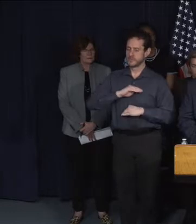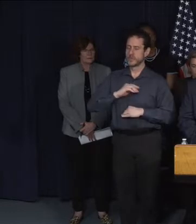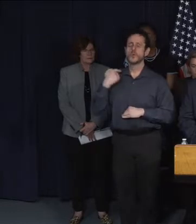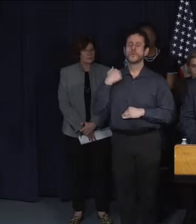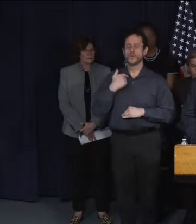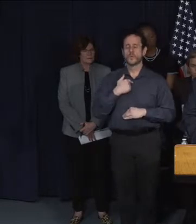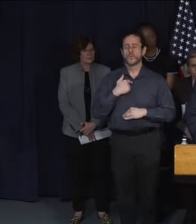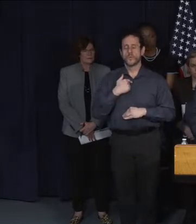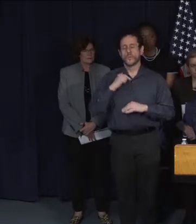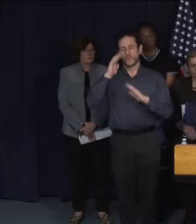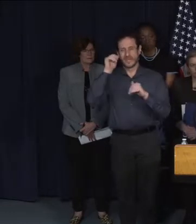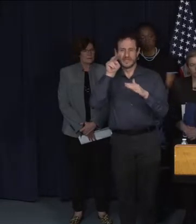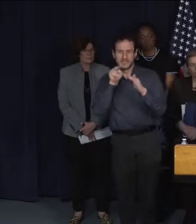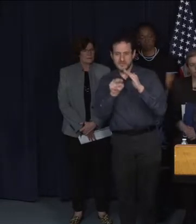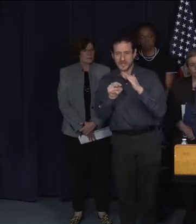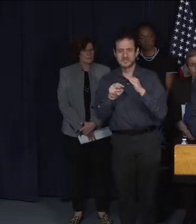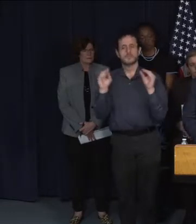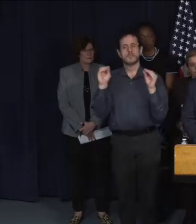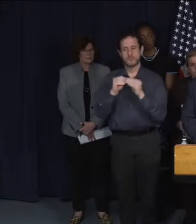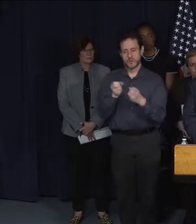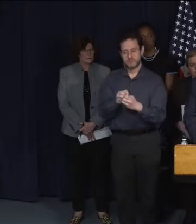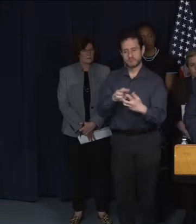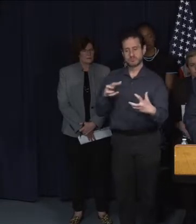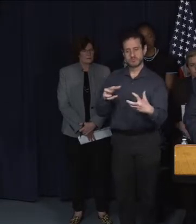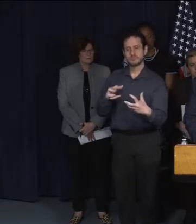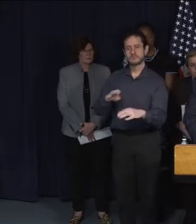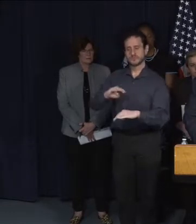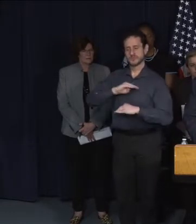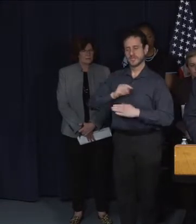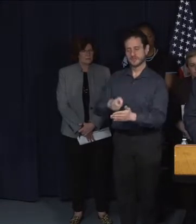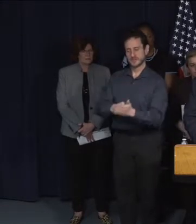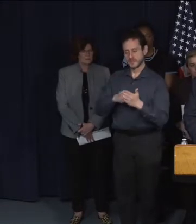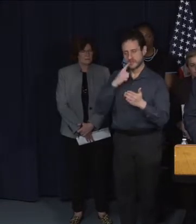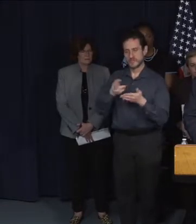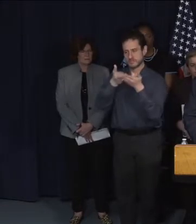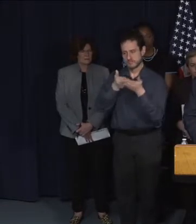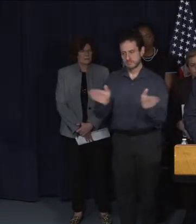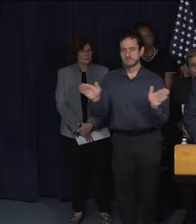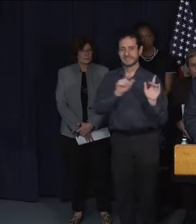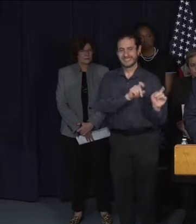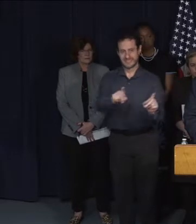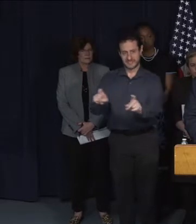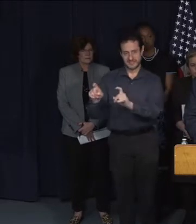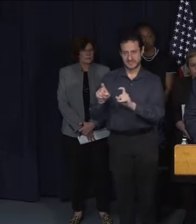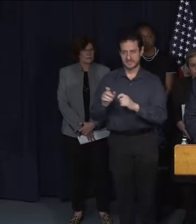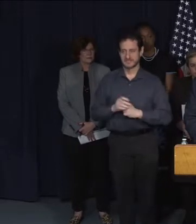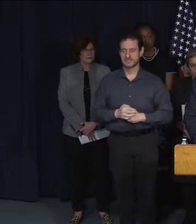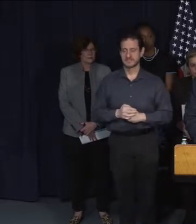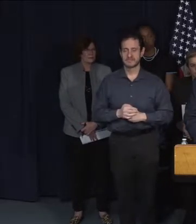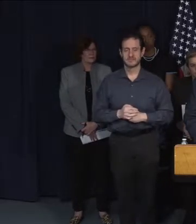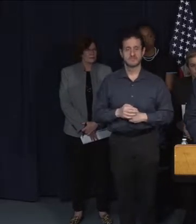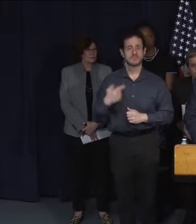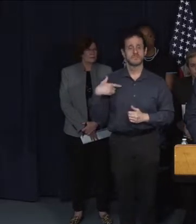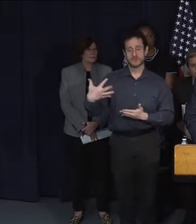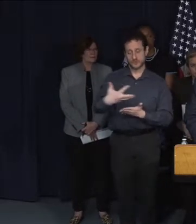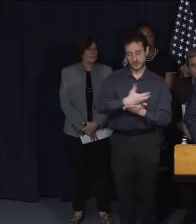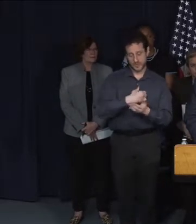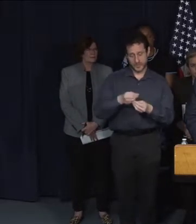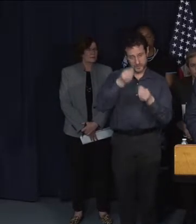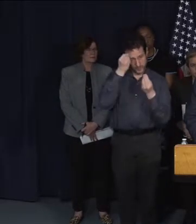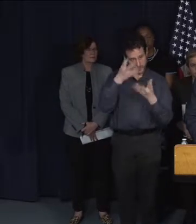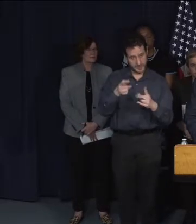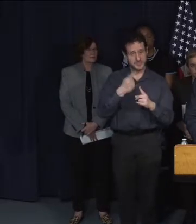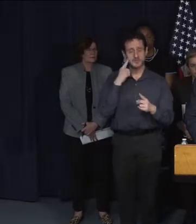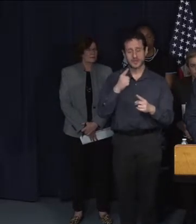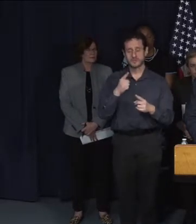expansion this week to meet demand for widespread testing. Additionally, to gather more data about the